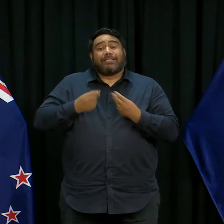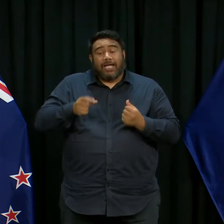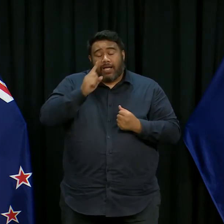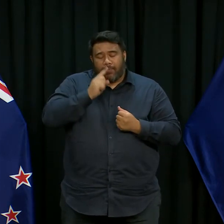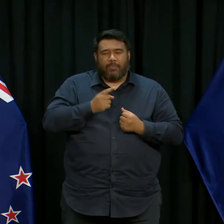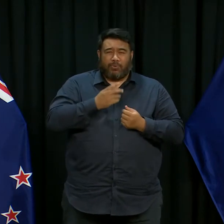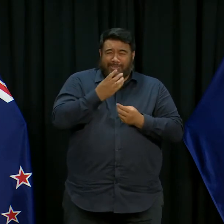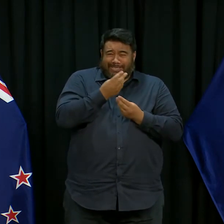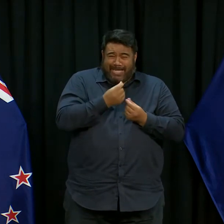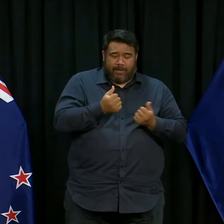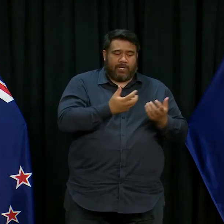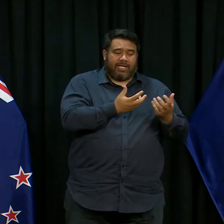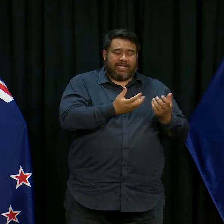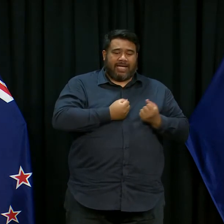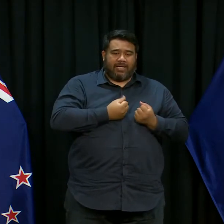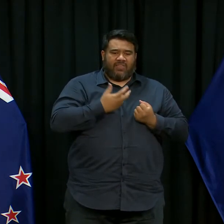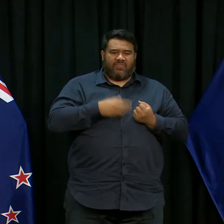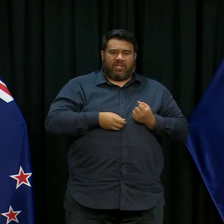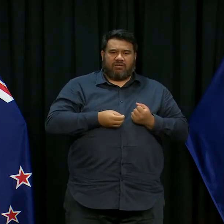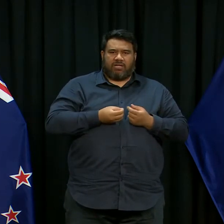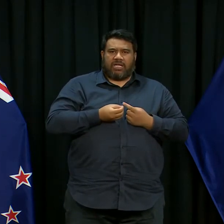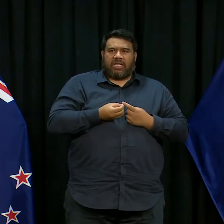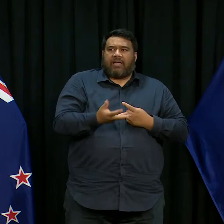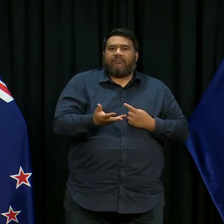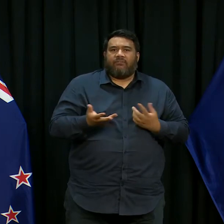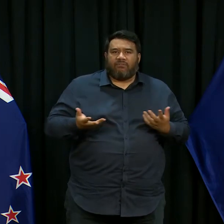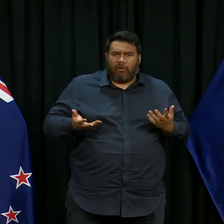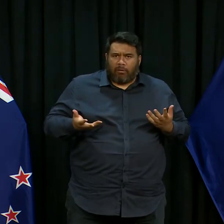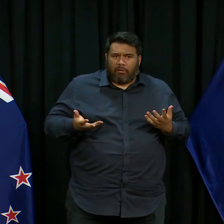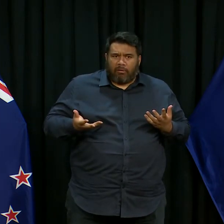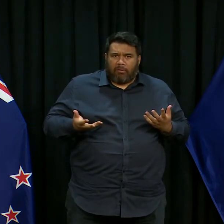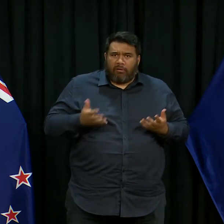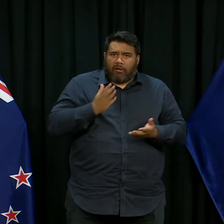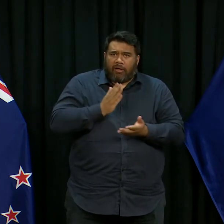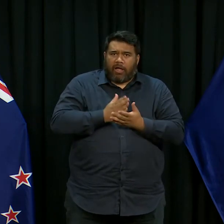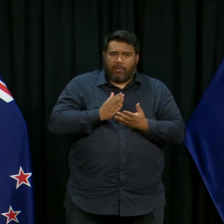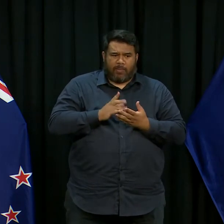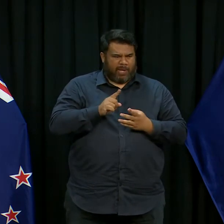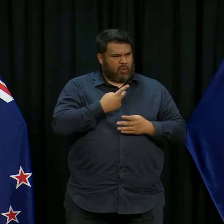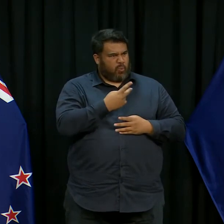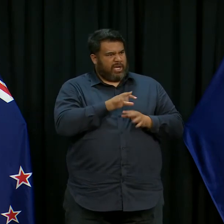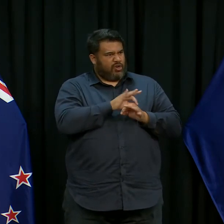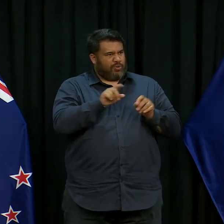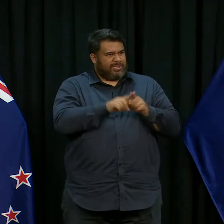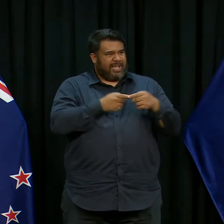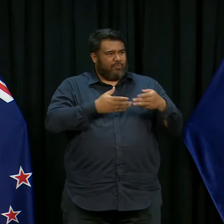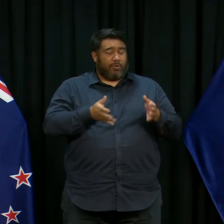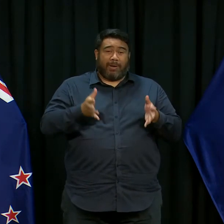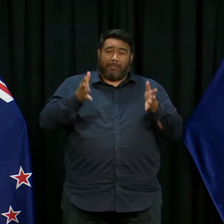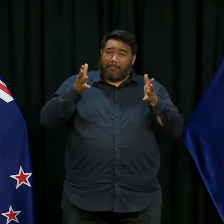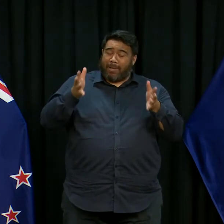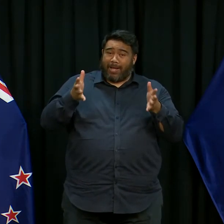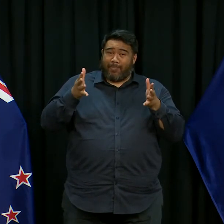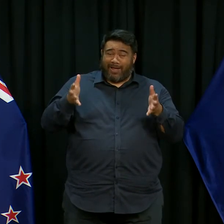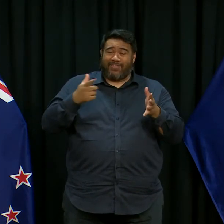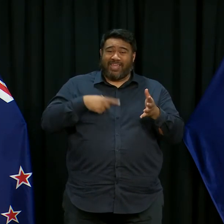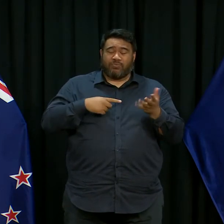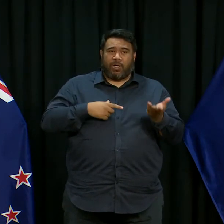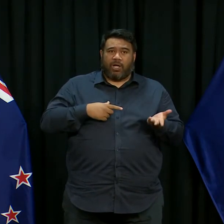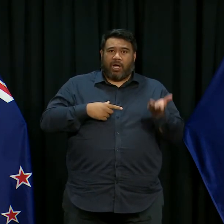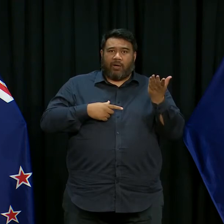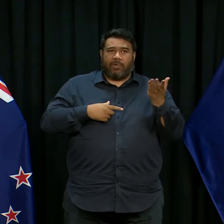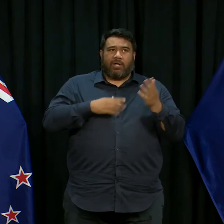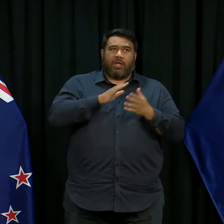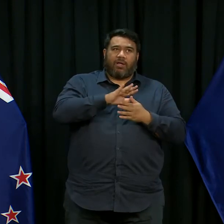to infect other people without even having been in the same room as them. So this is what pushes the average up to maybe 3 or